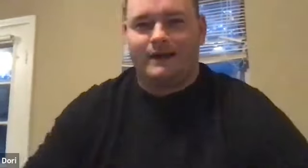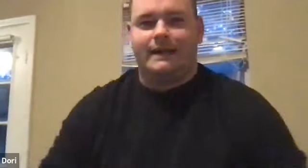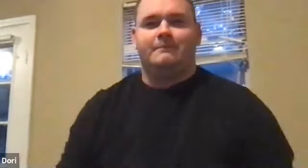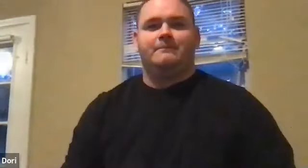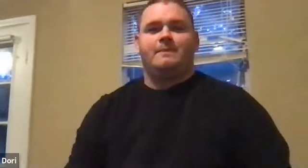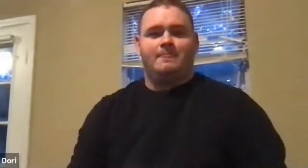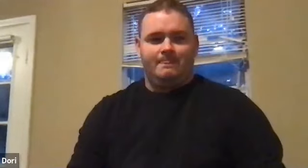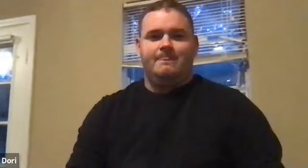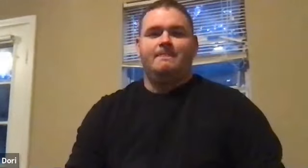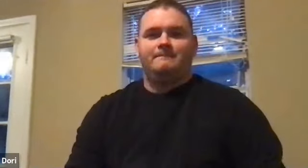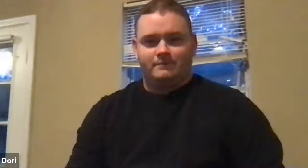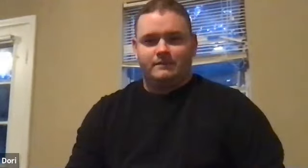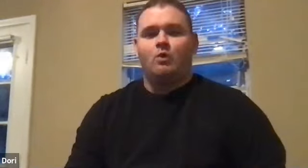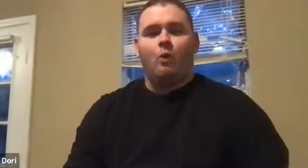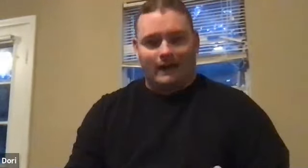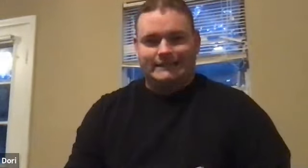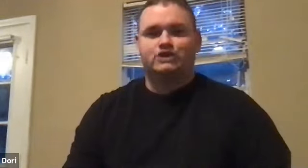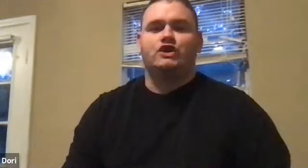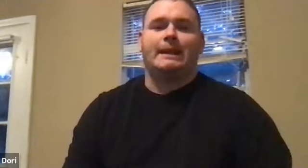name? What is your name?